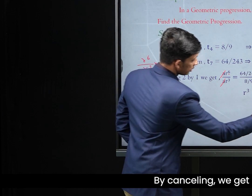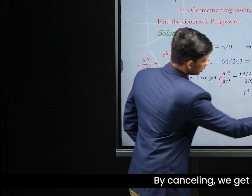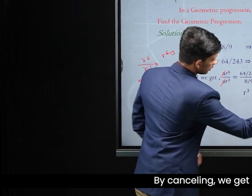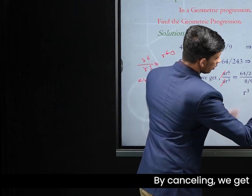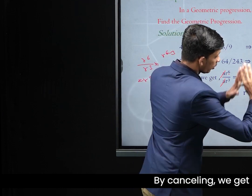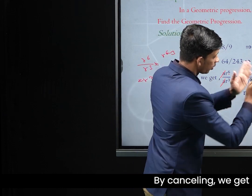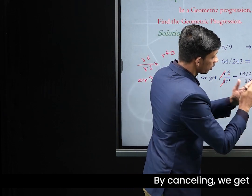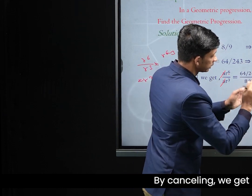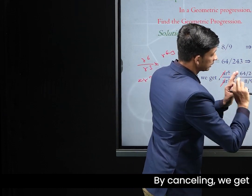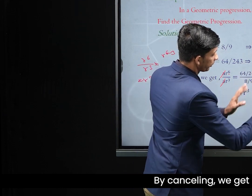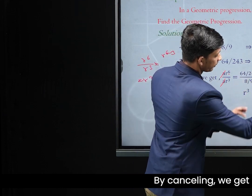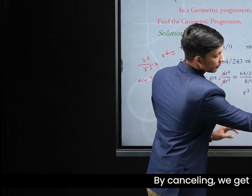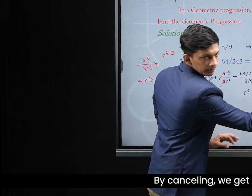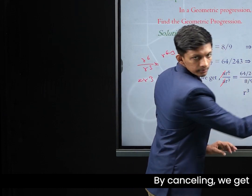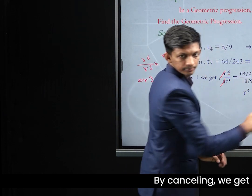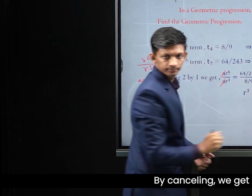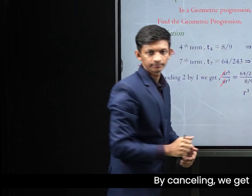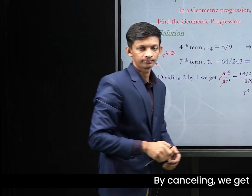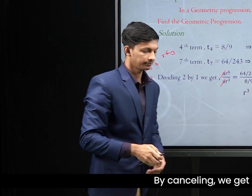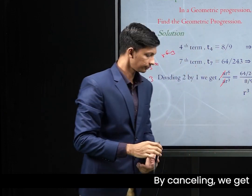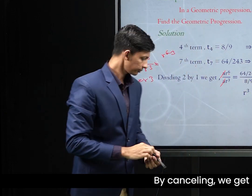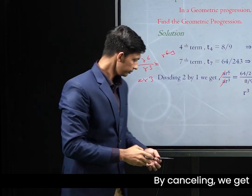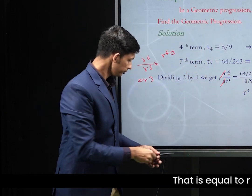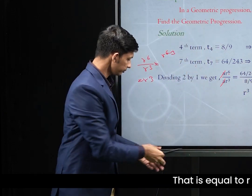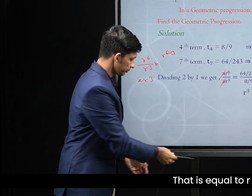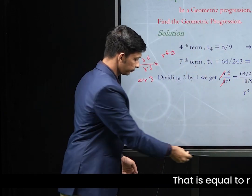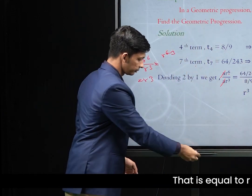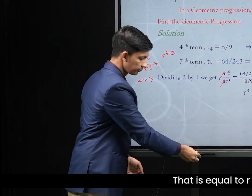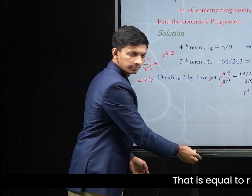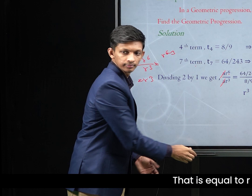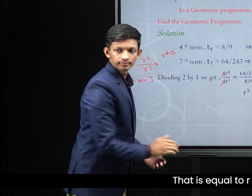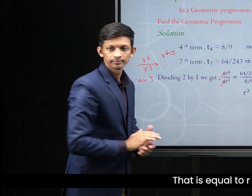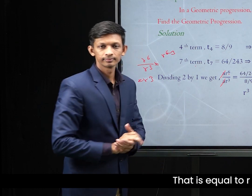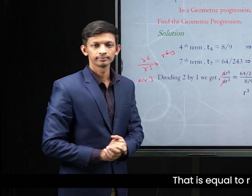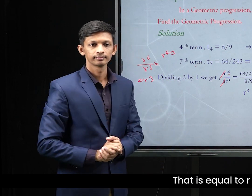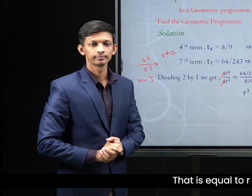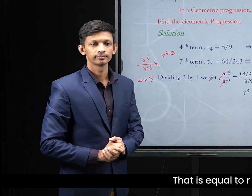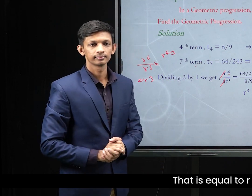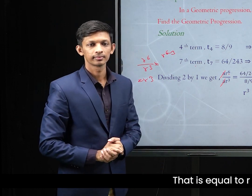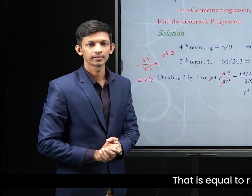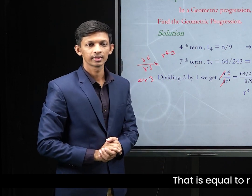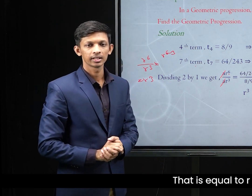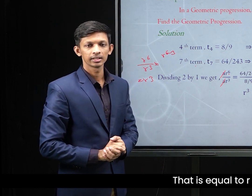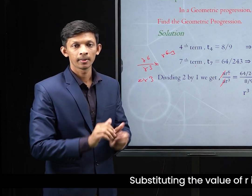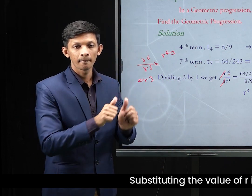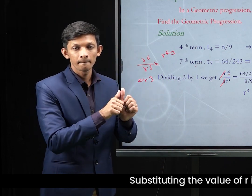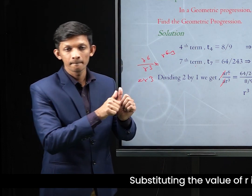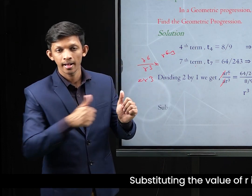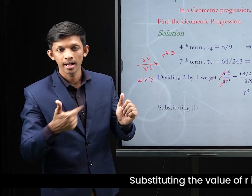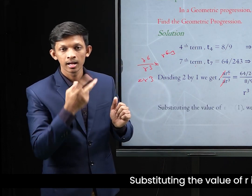By cancelling we get r cube is equal to 8 by 27, that is equal to r equal to 2 by 3. Substituting the